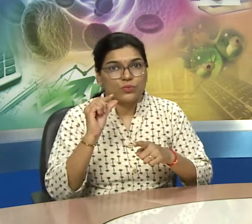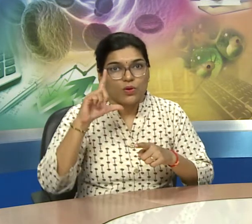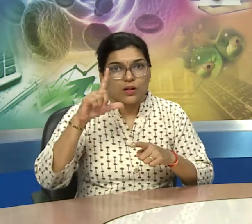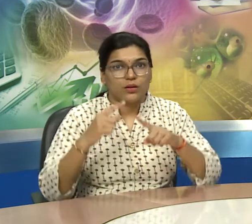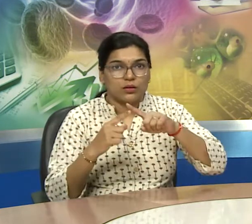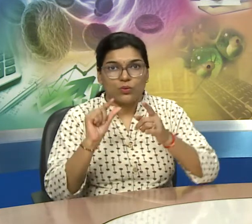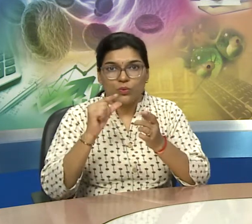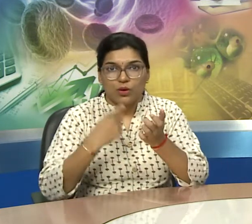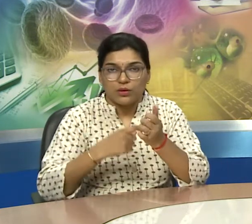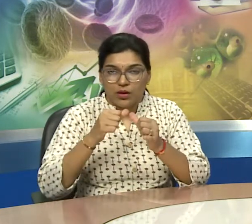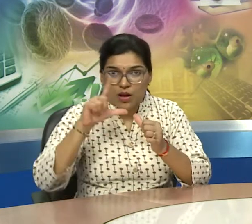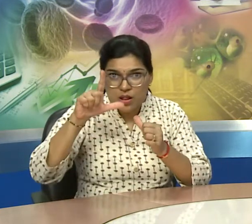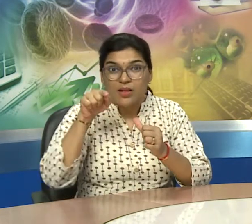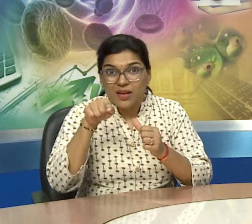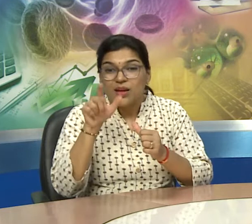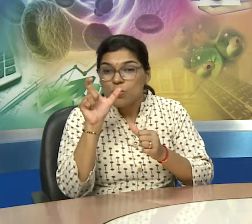agro-horticulture society,